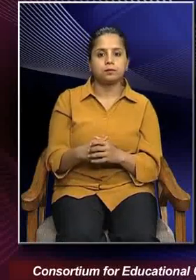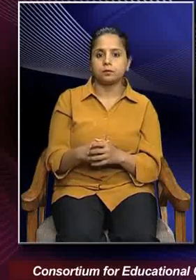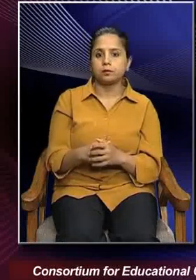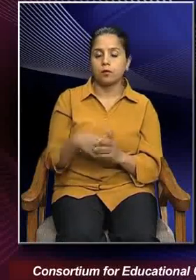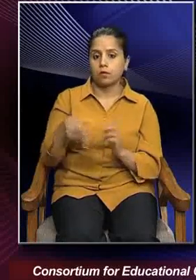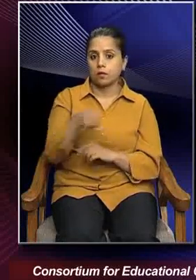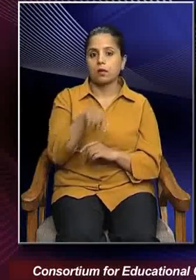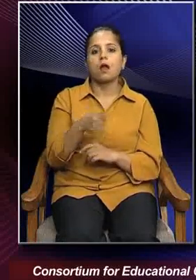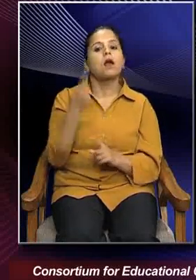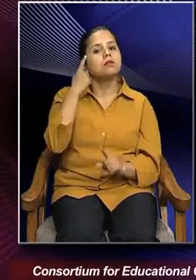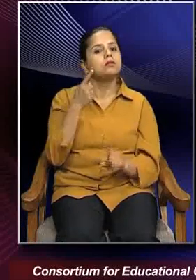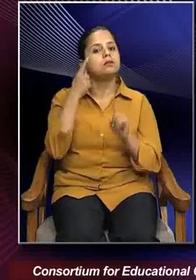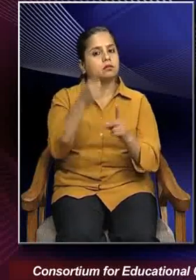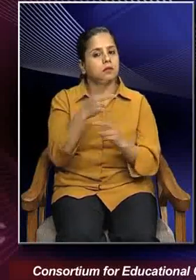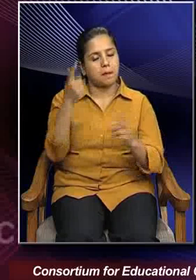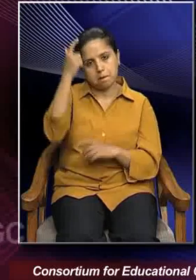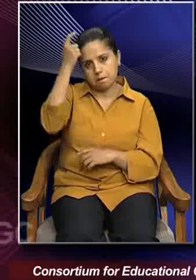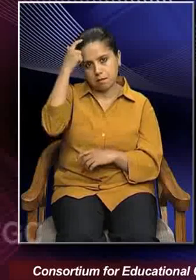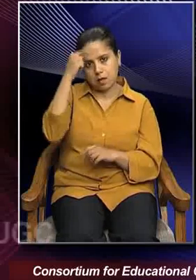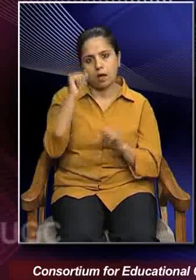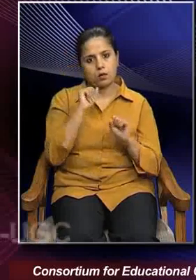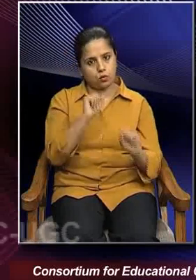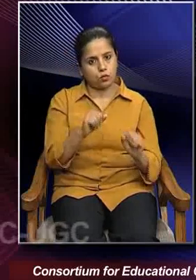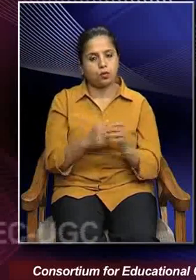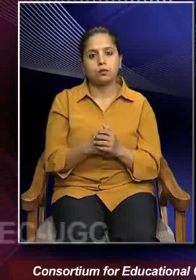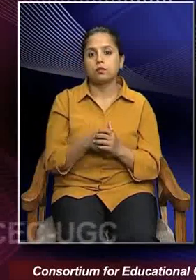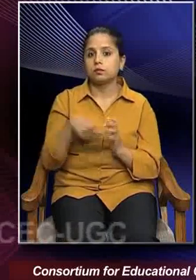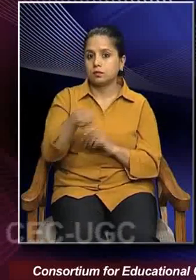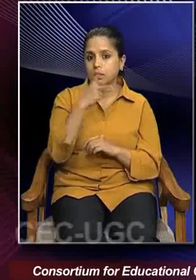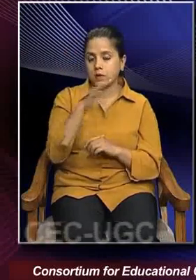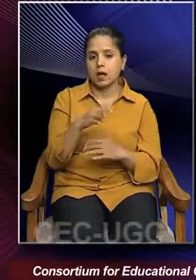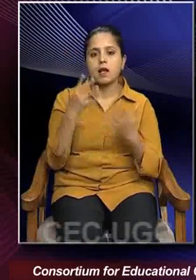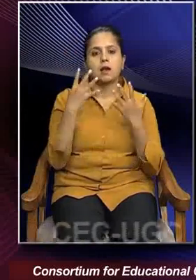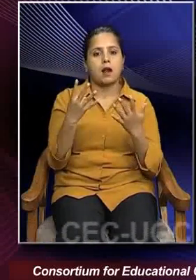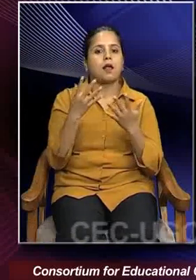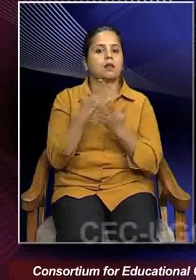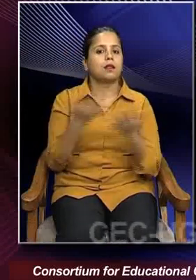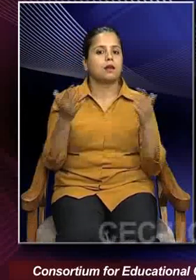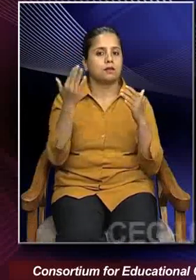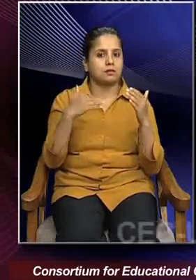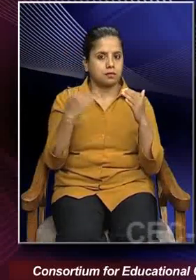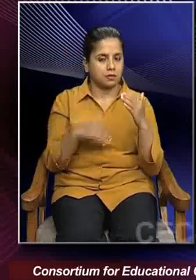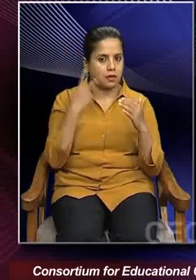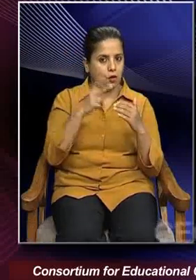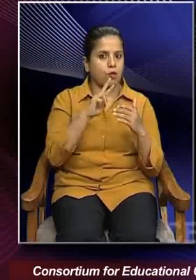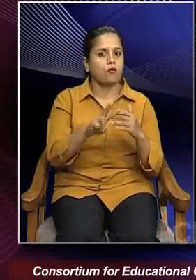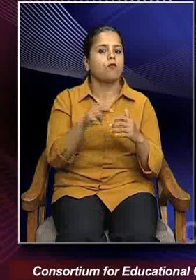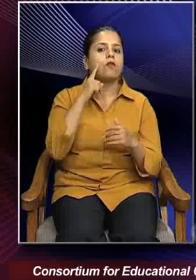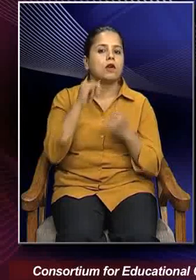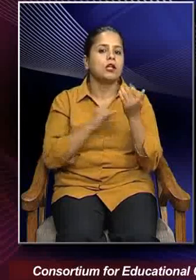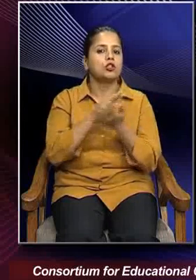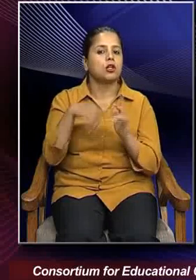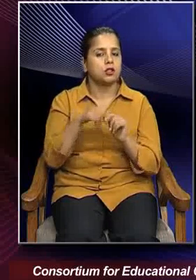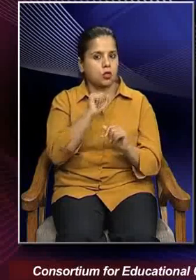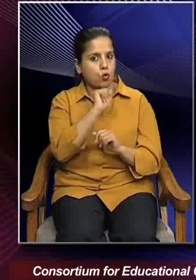So that is the purpose of mind. So these are the 9 substances of Vaiśeṣik.